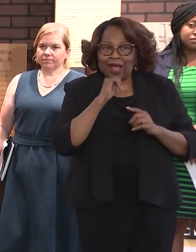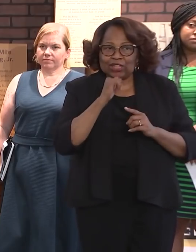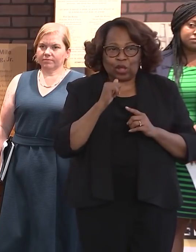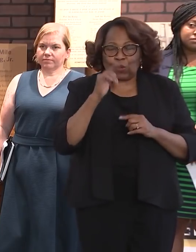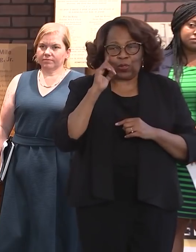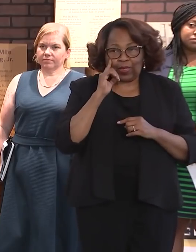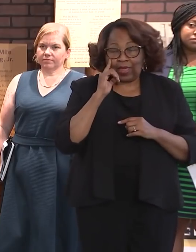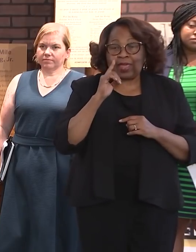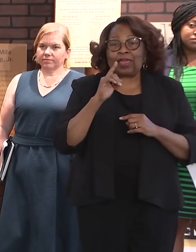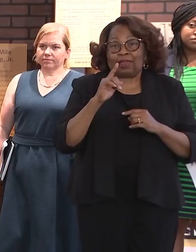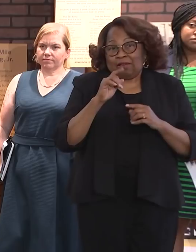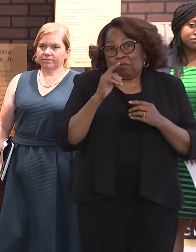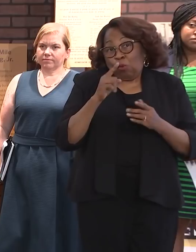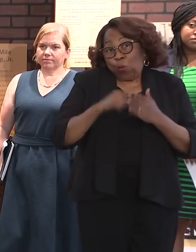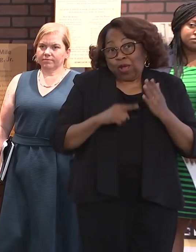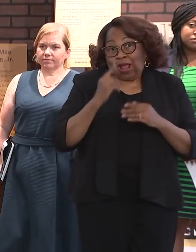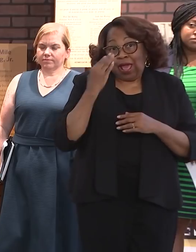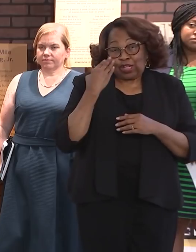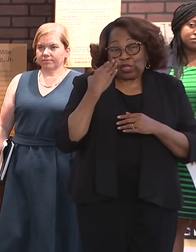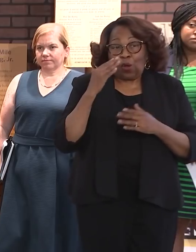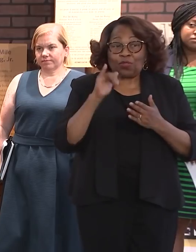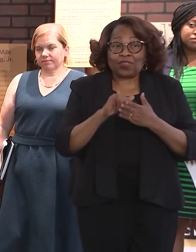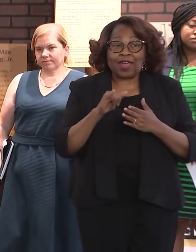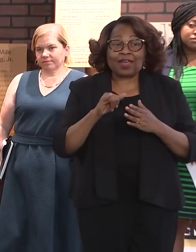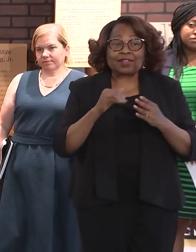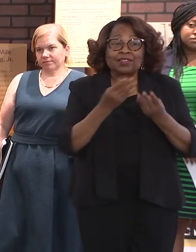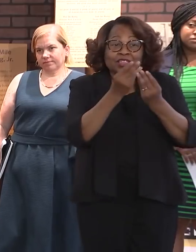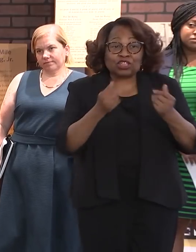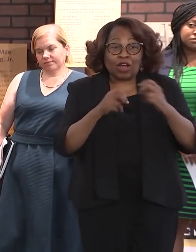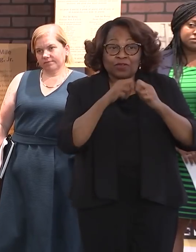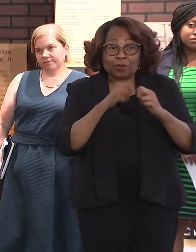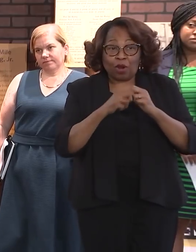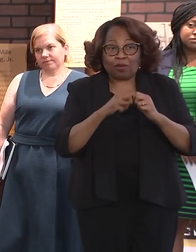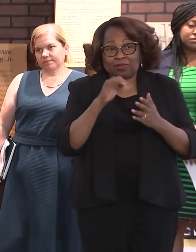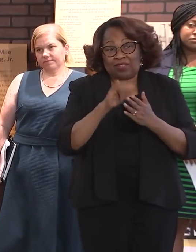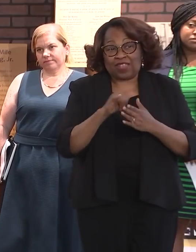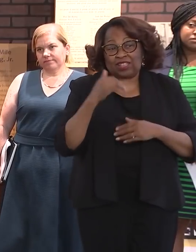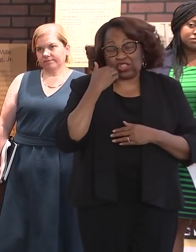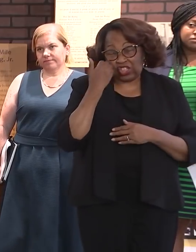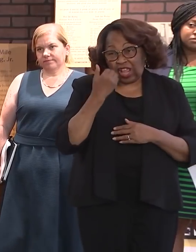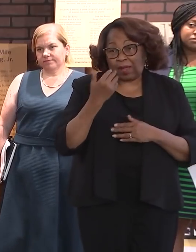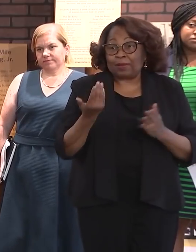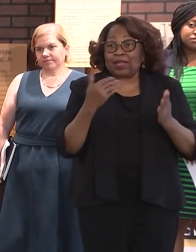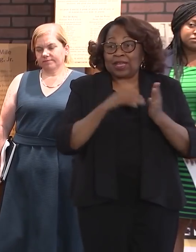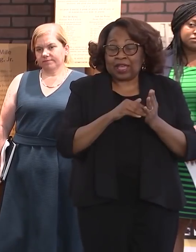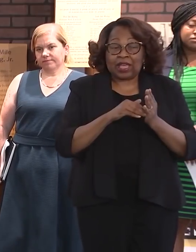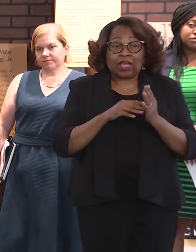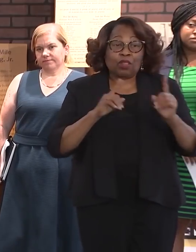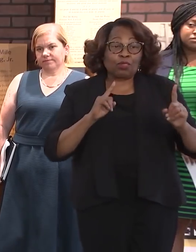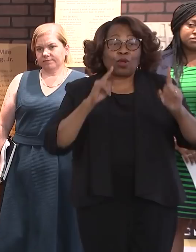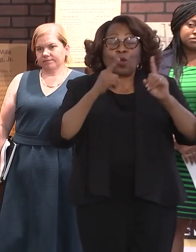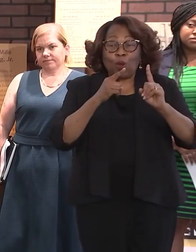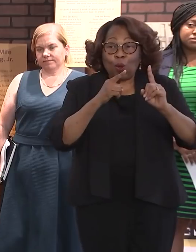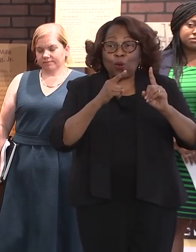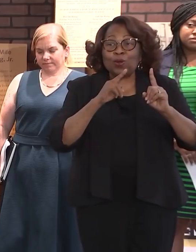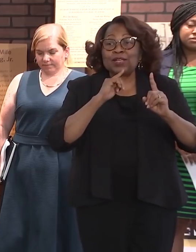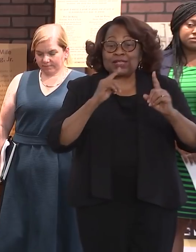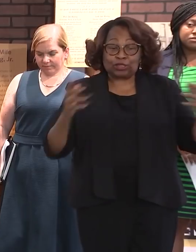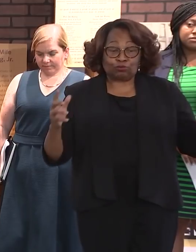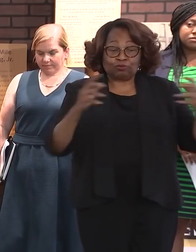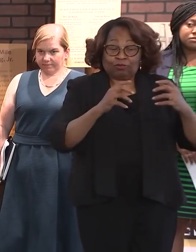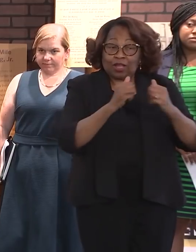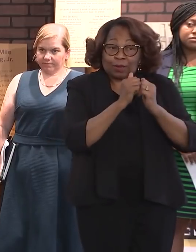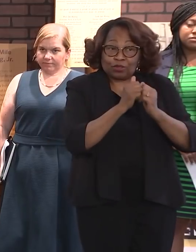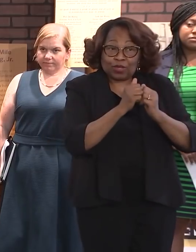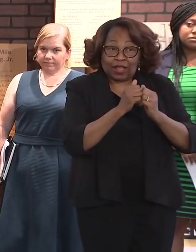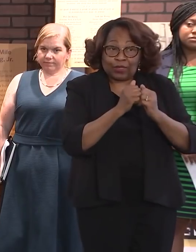based upon the briefings that I've had, that it solves the problem, and that's a shame. But again, the goal here is to come together